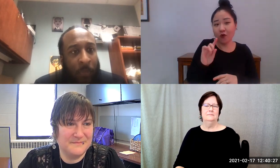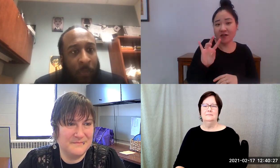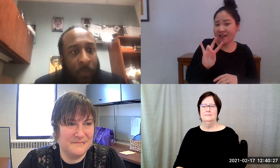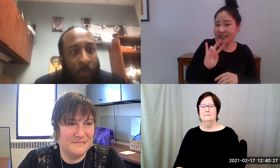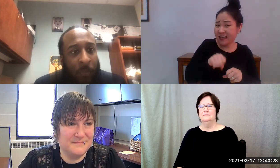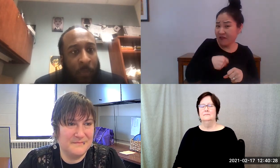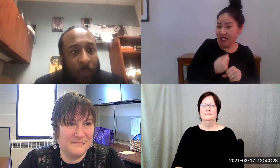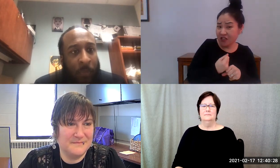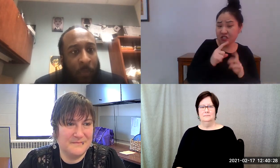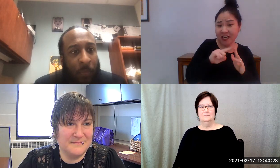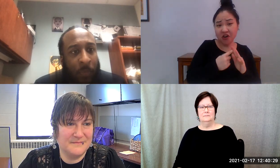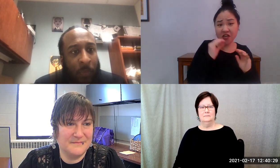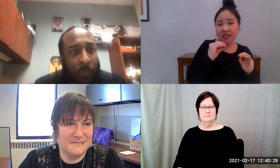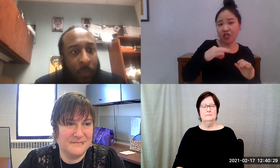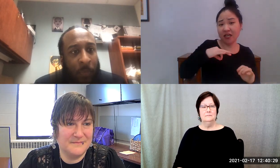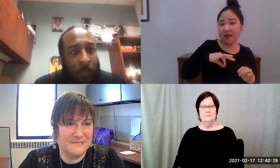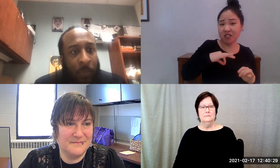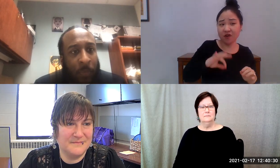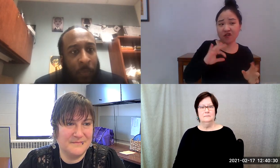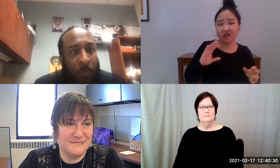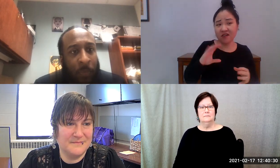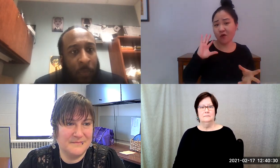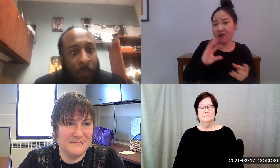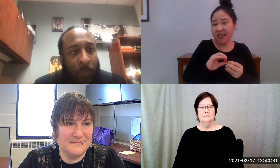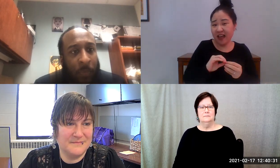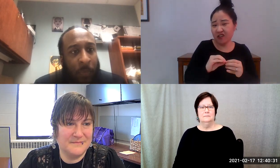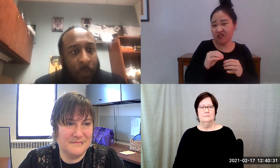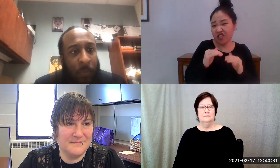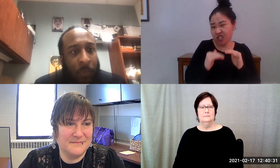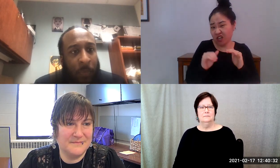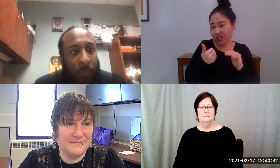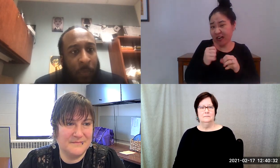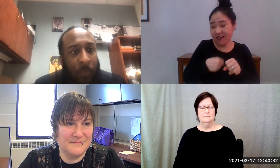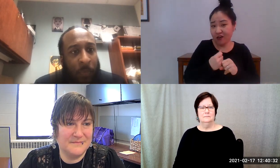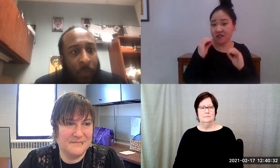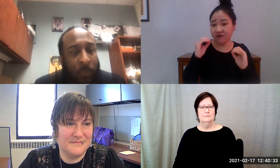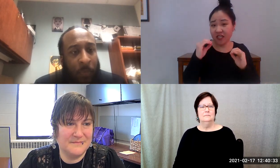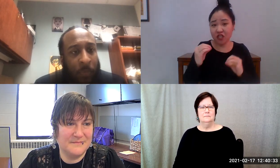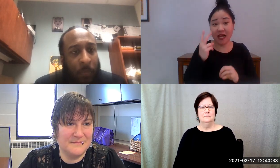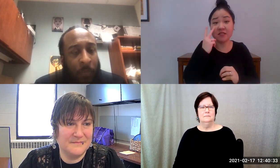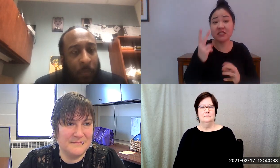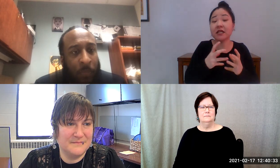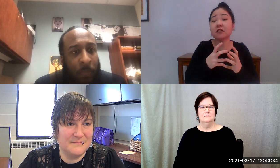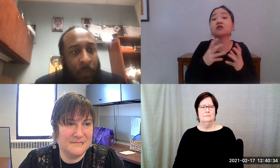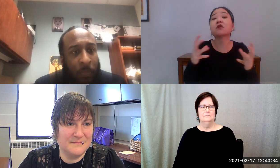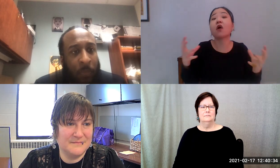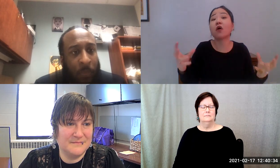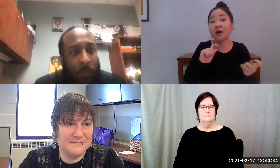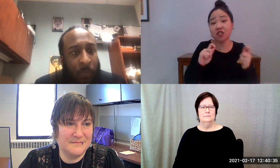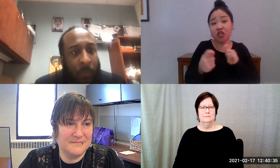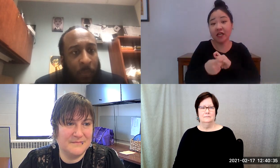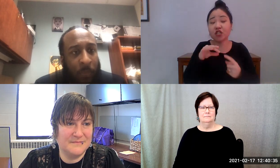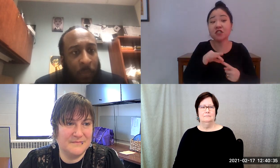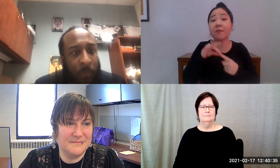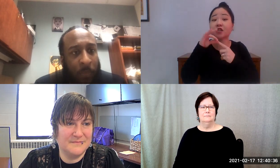been here for 7 years. I started teaching in Pittsburgh. So altogether, just under 10 years of teaching, I'm seeing